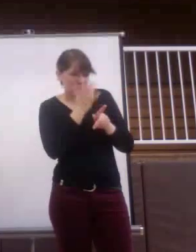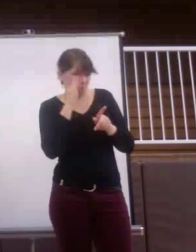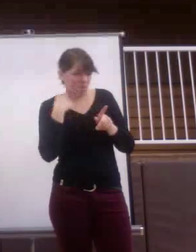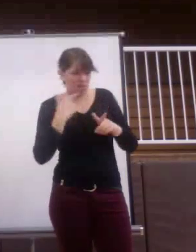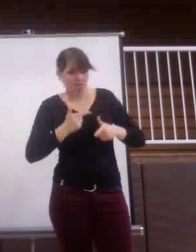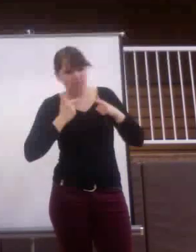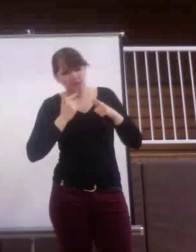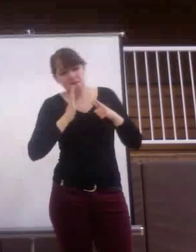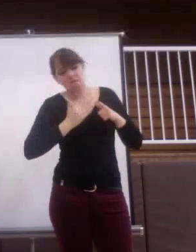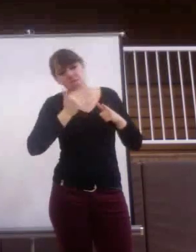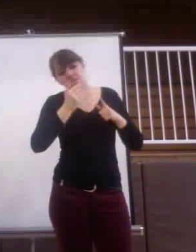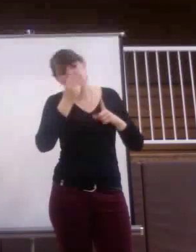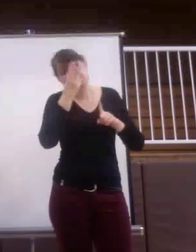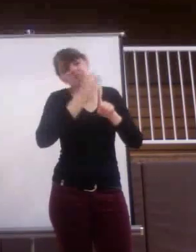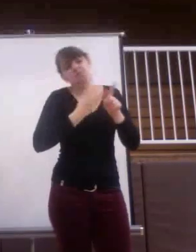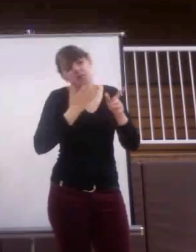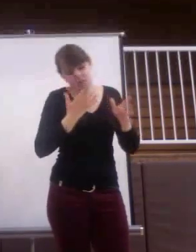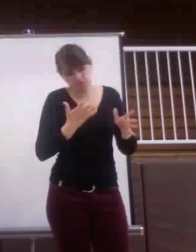long a patient has to live.